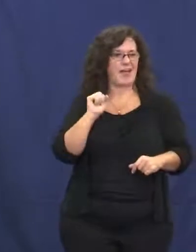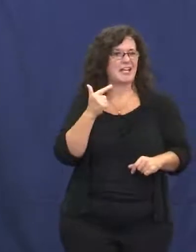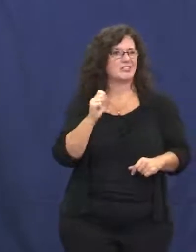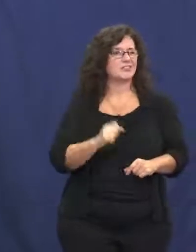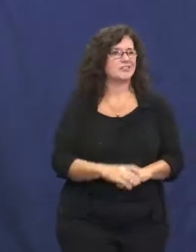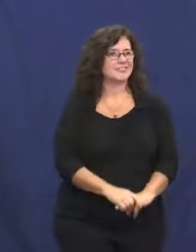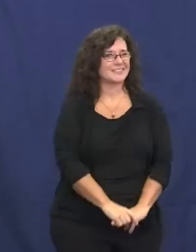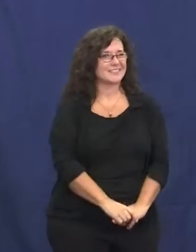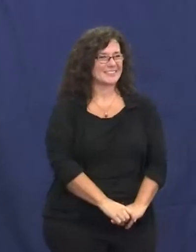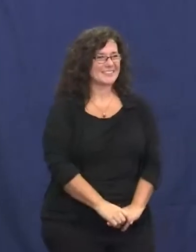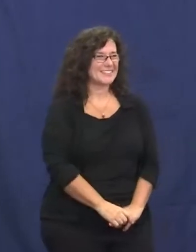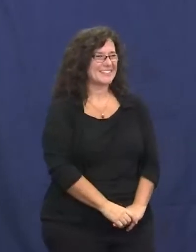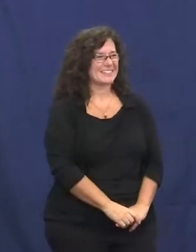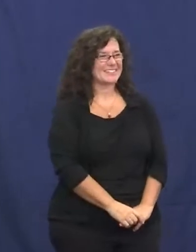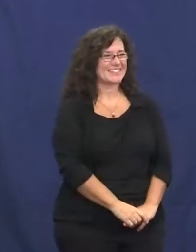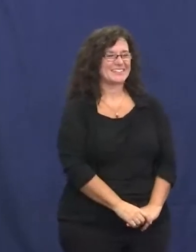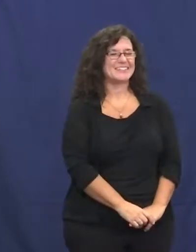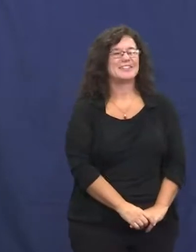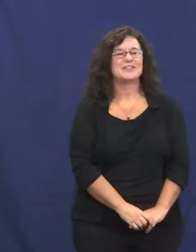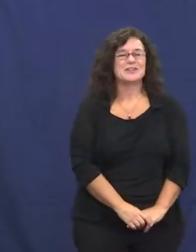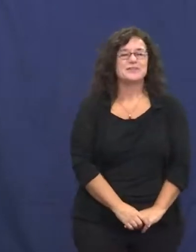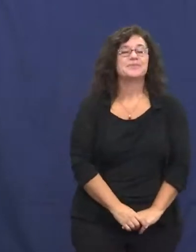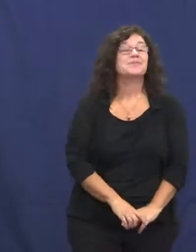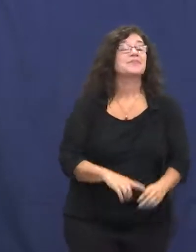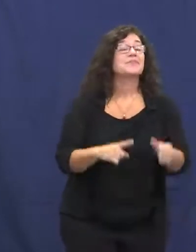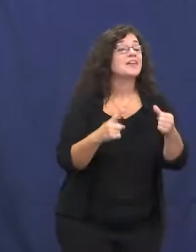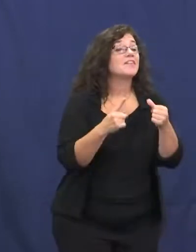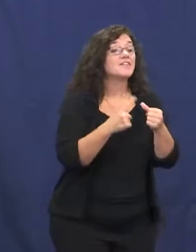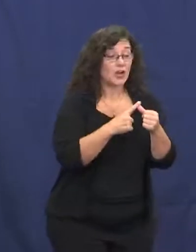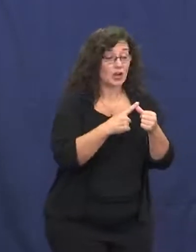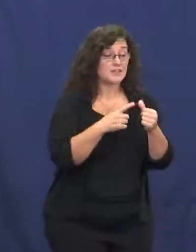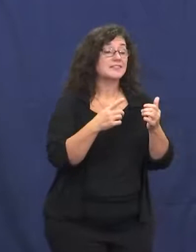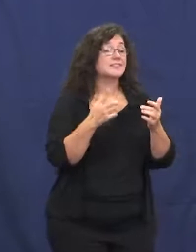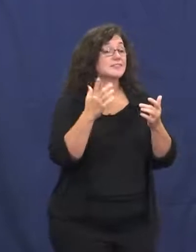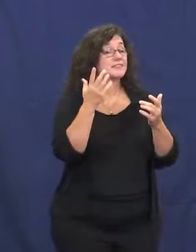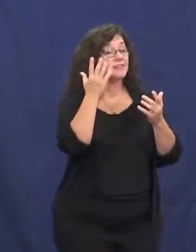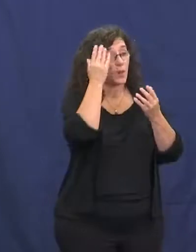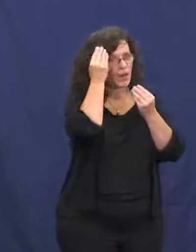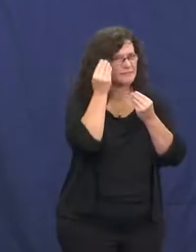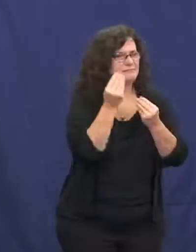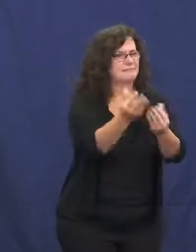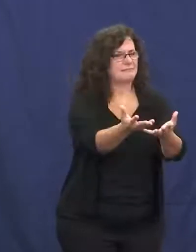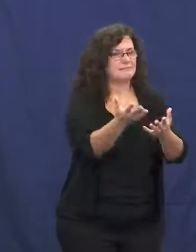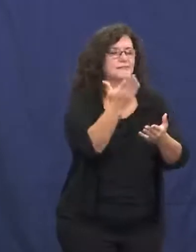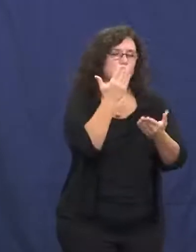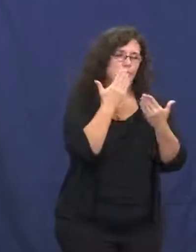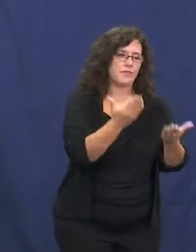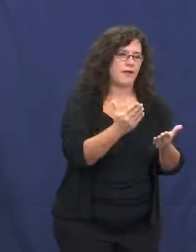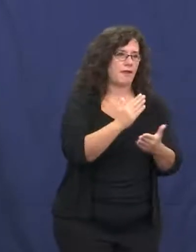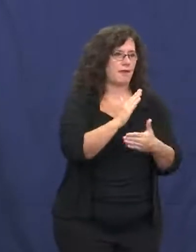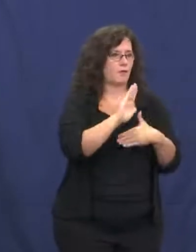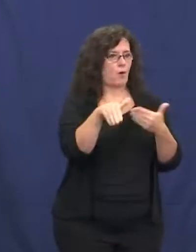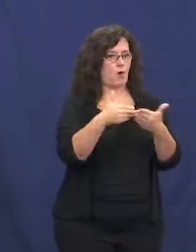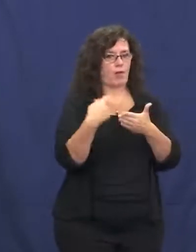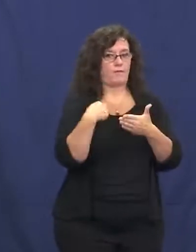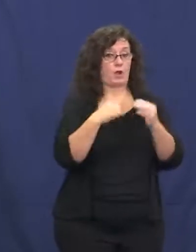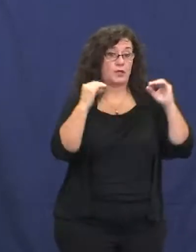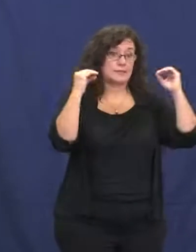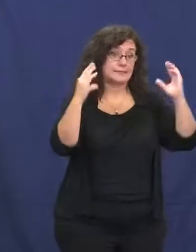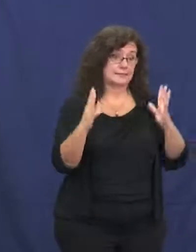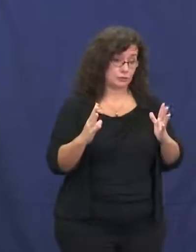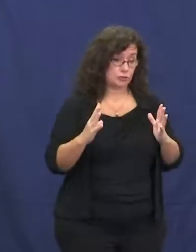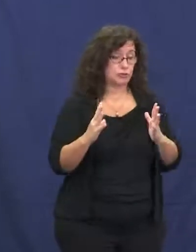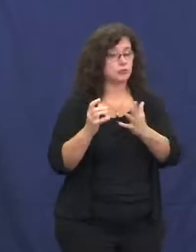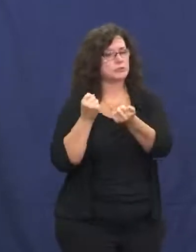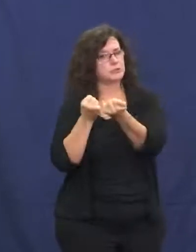First, I'd like to start off with a huge thank you to all of our teachers and our support staff and our